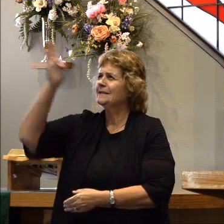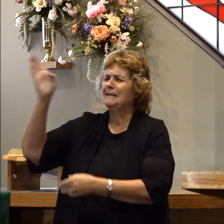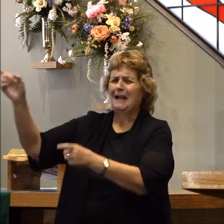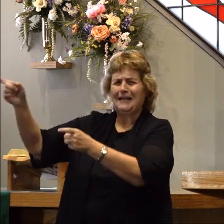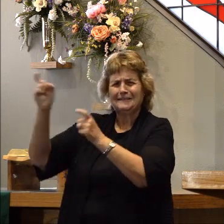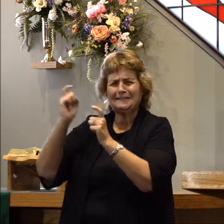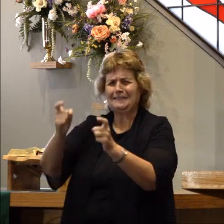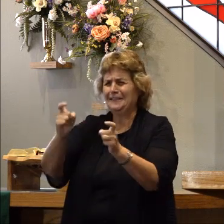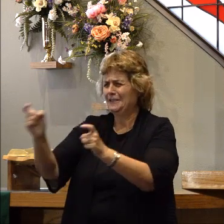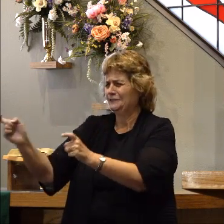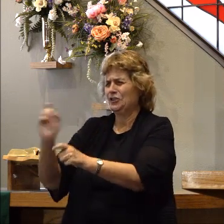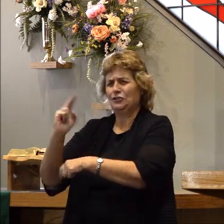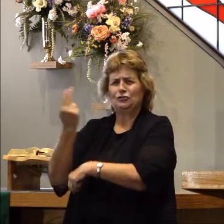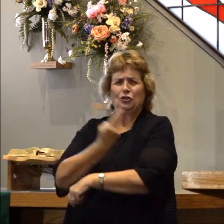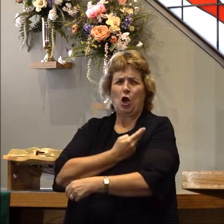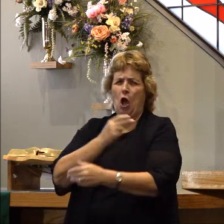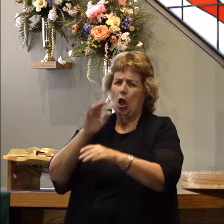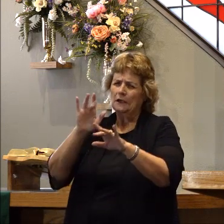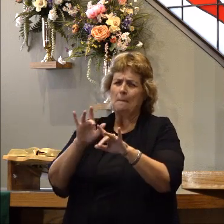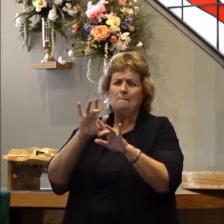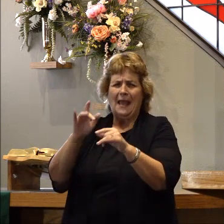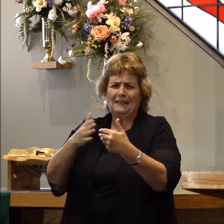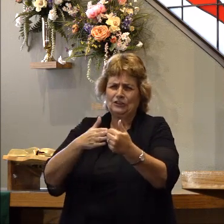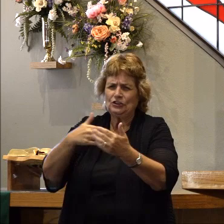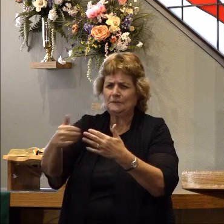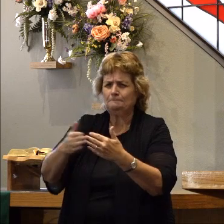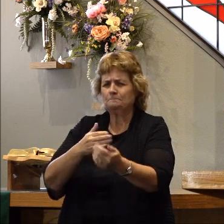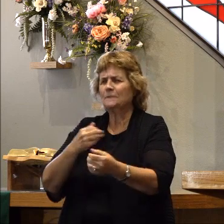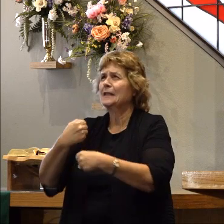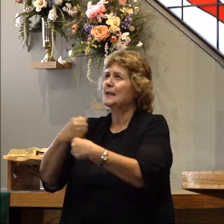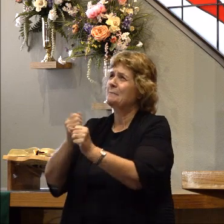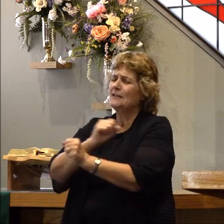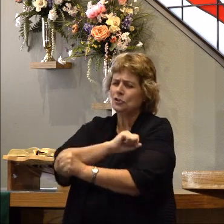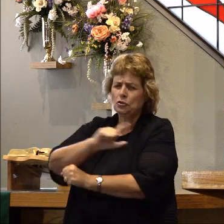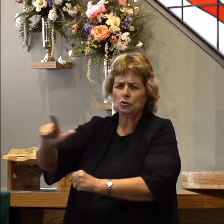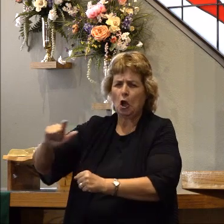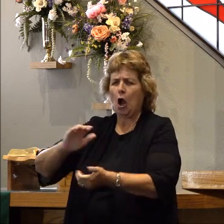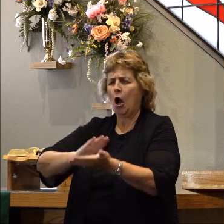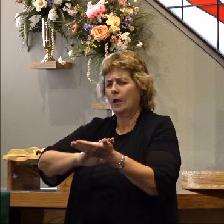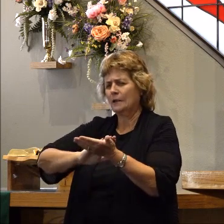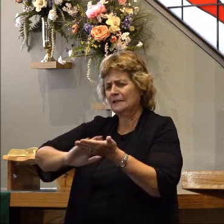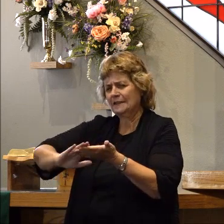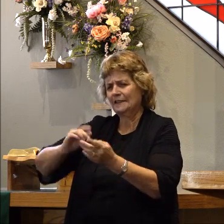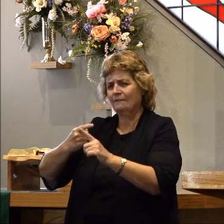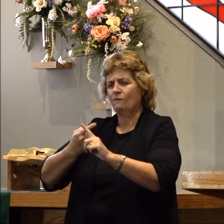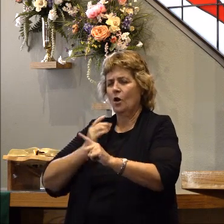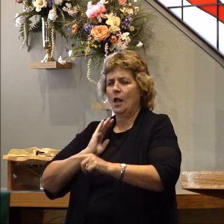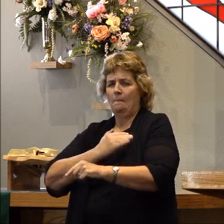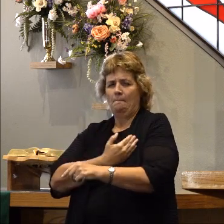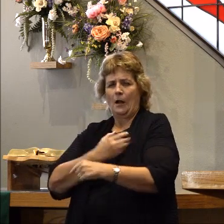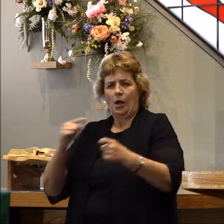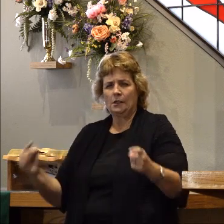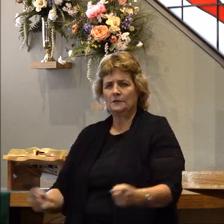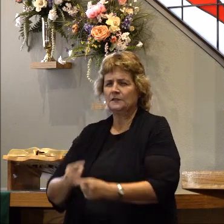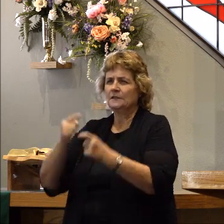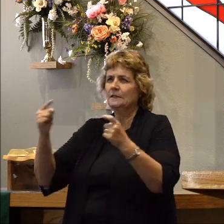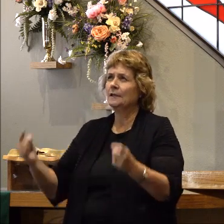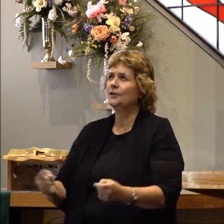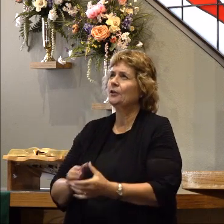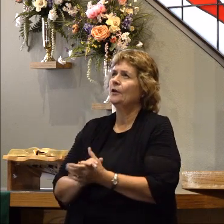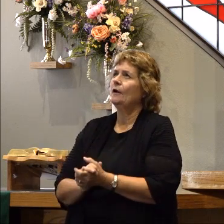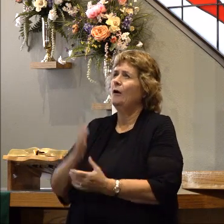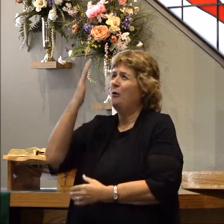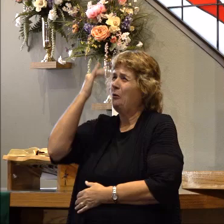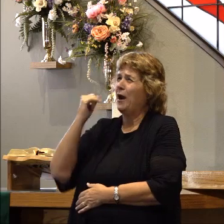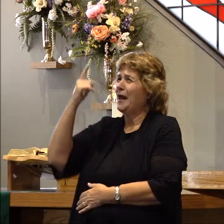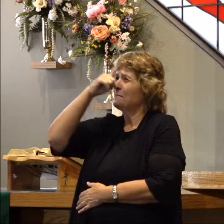to outsiders. He cleanses all of us from all of our sin as he has brought us into